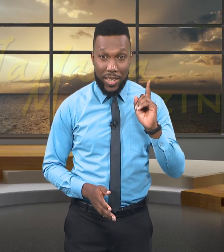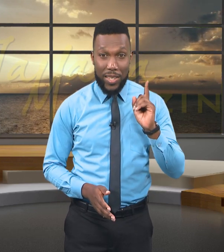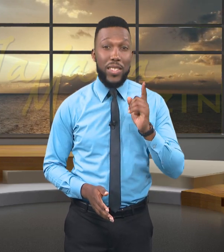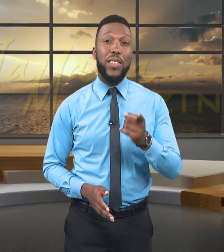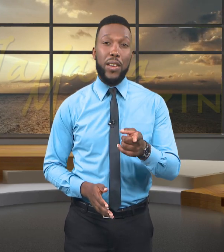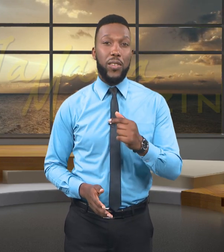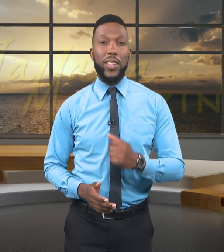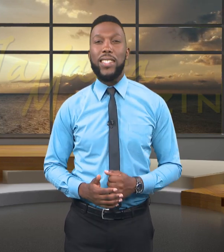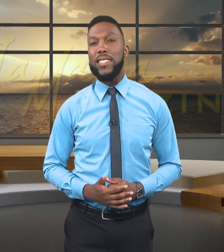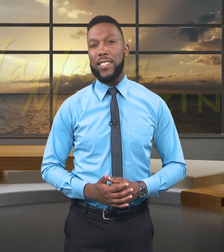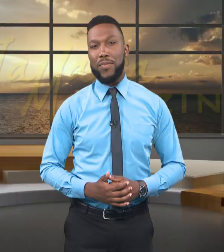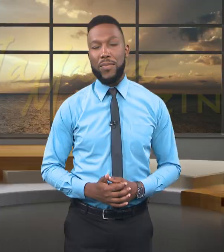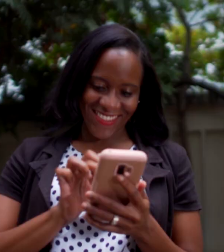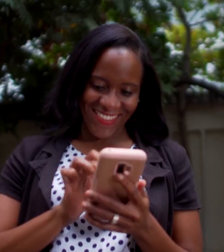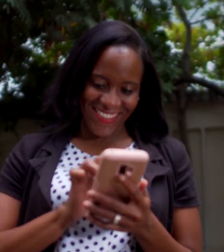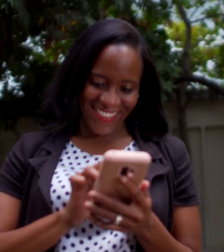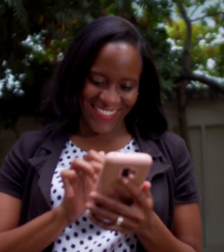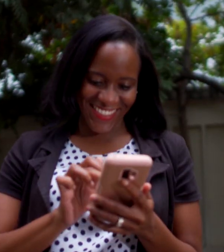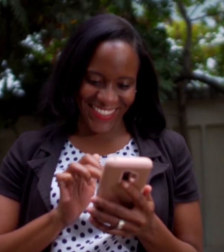ear to their voices.